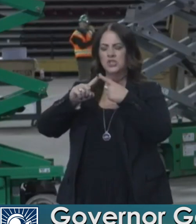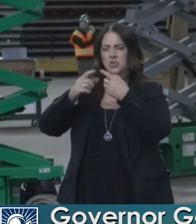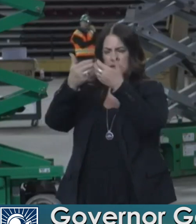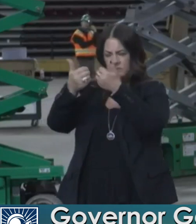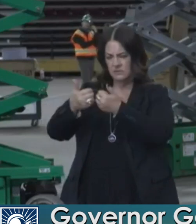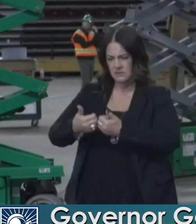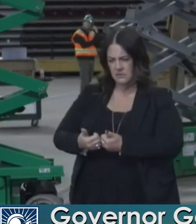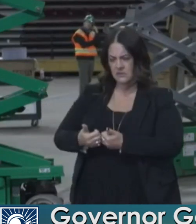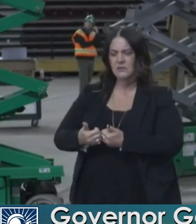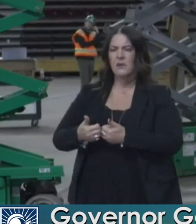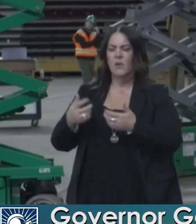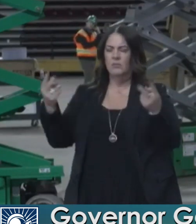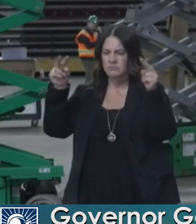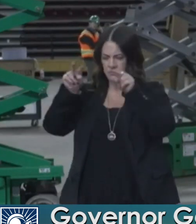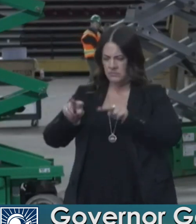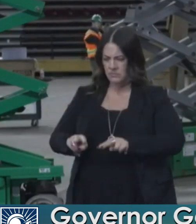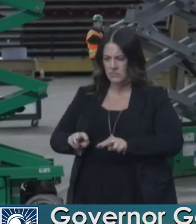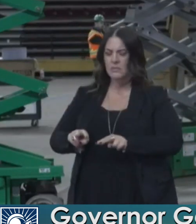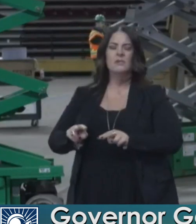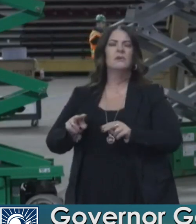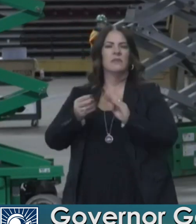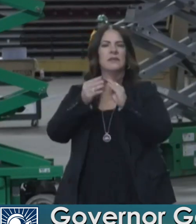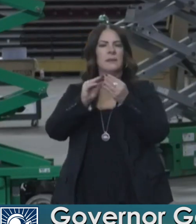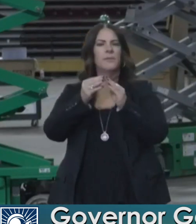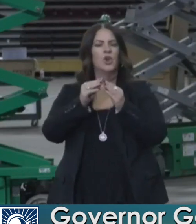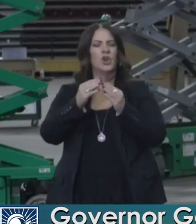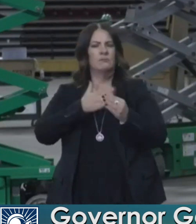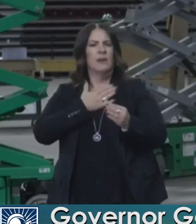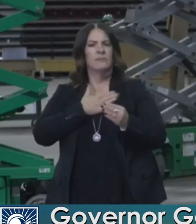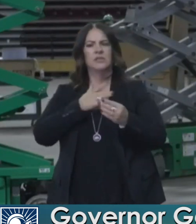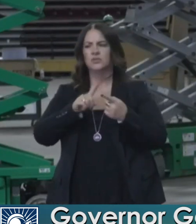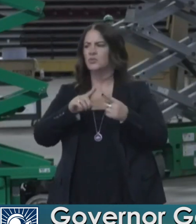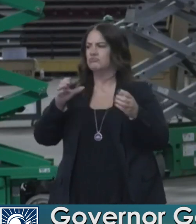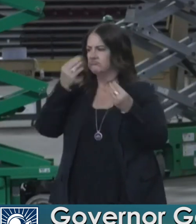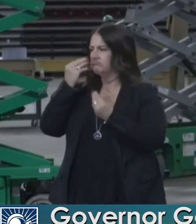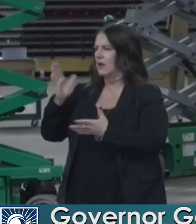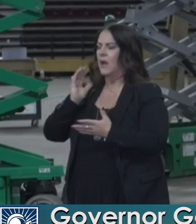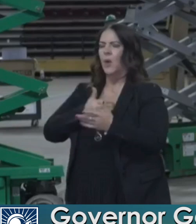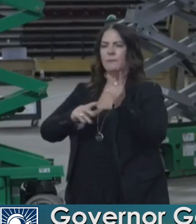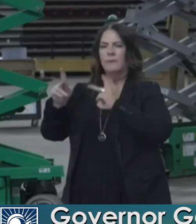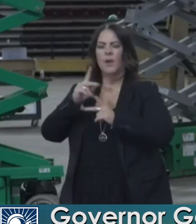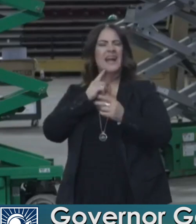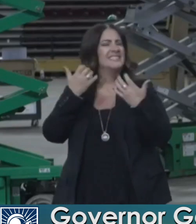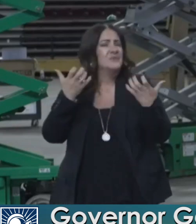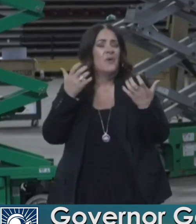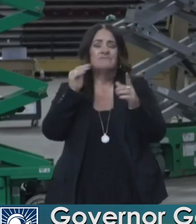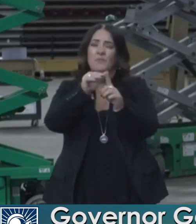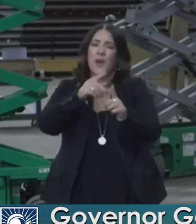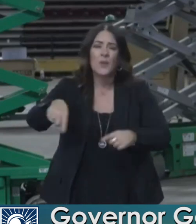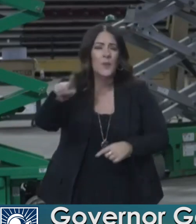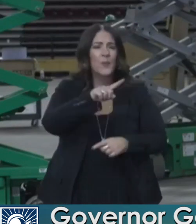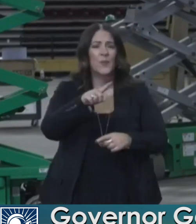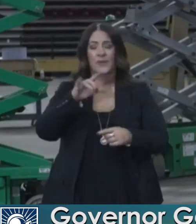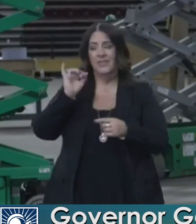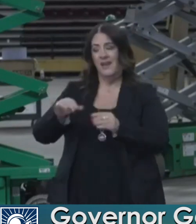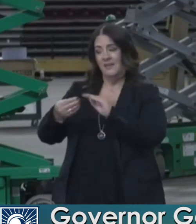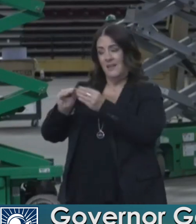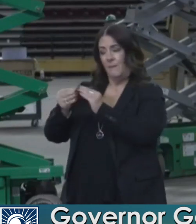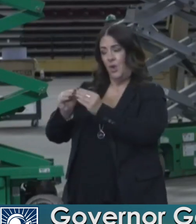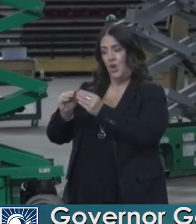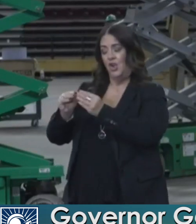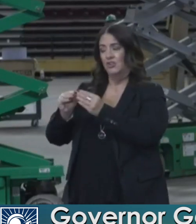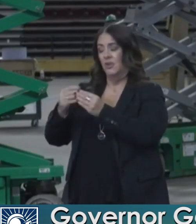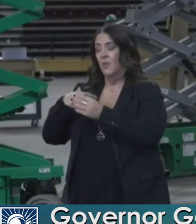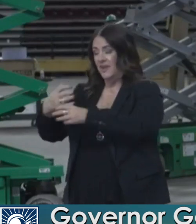be happy to consider putting our folks on that. I will just remind everybody that that data that we are